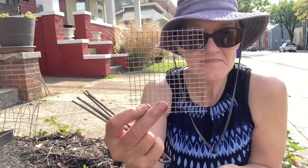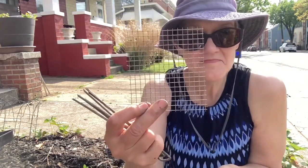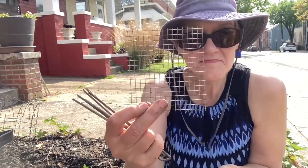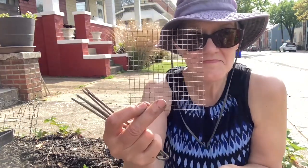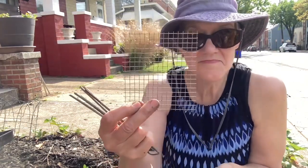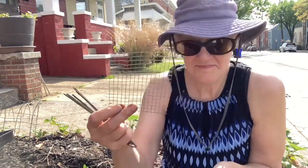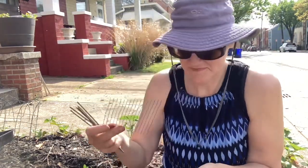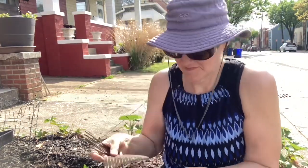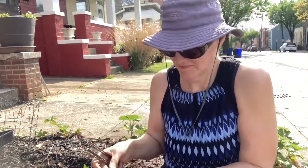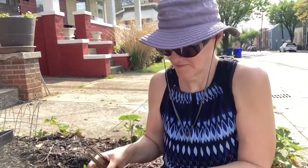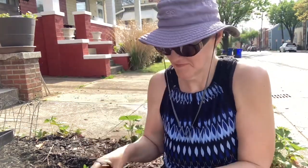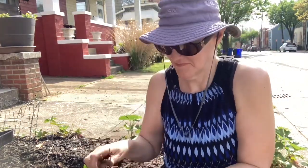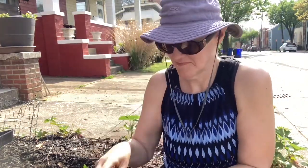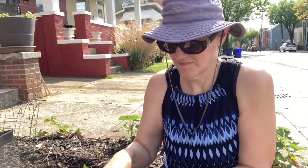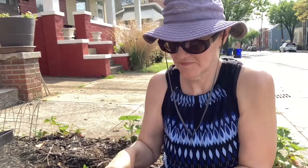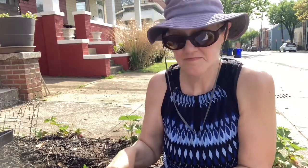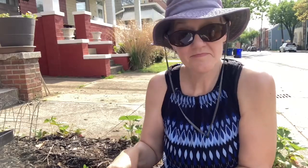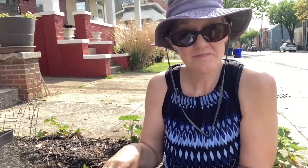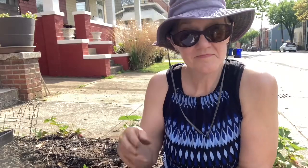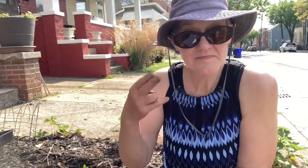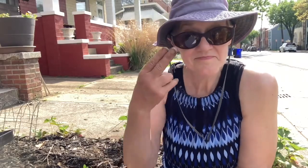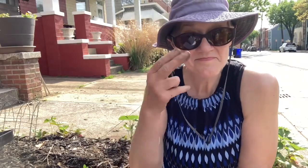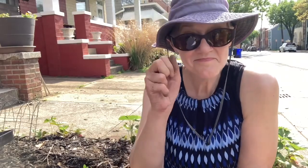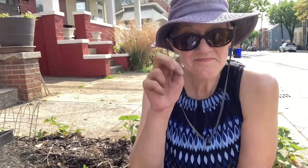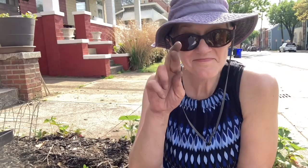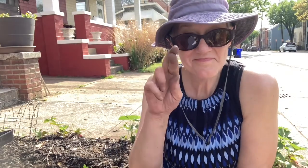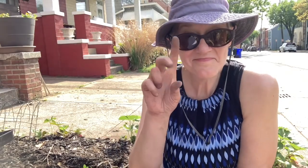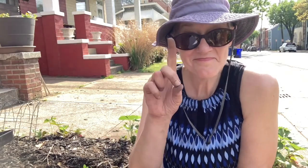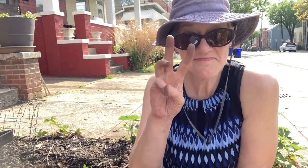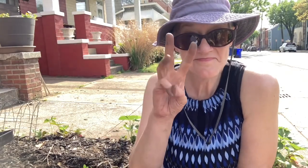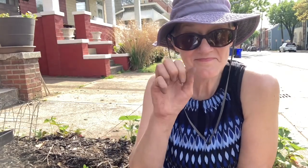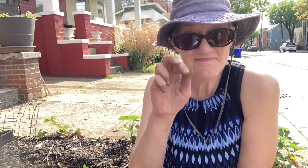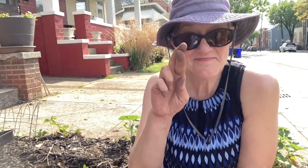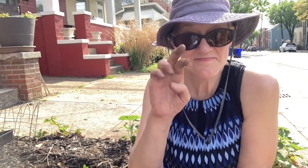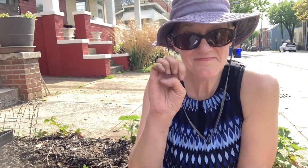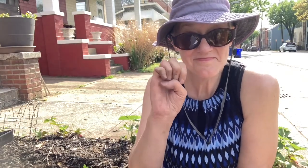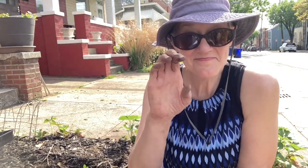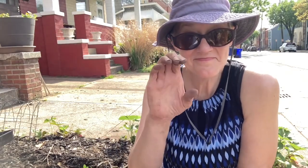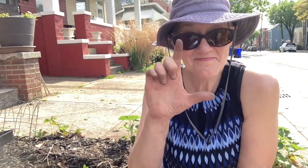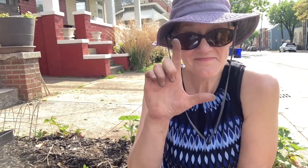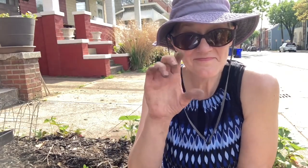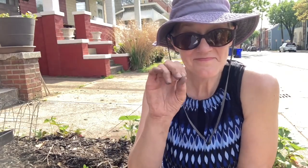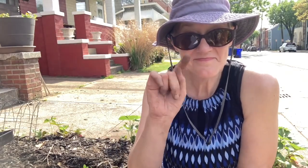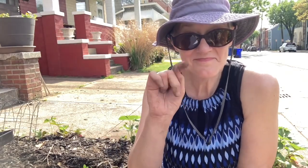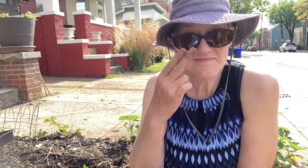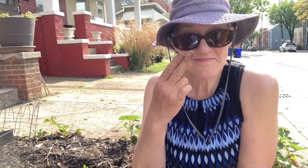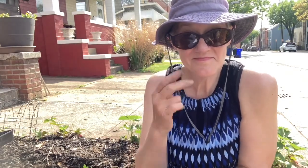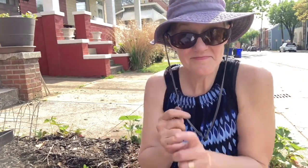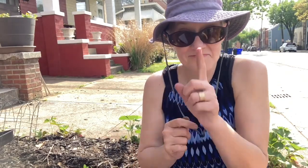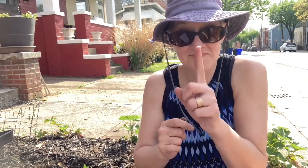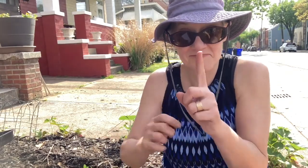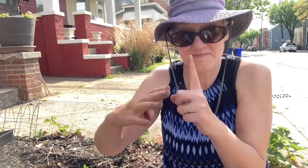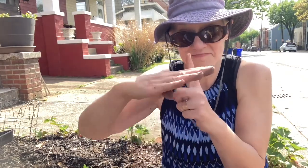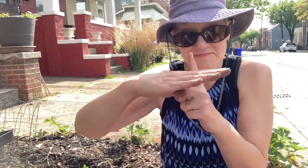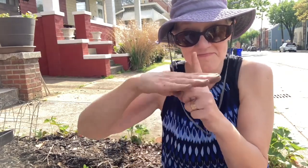hardware cloth. I'm going to surround each stem with 4 pieces.